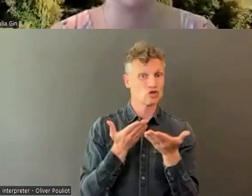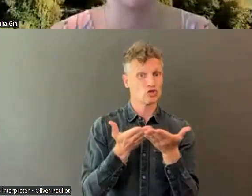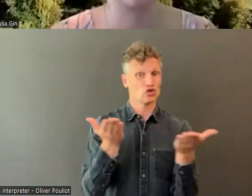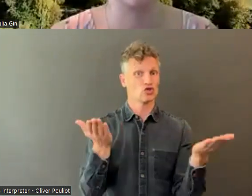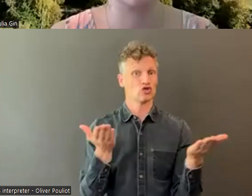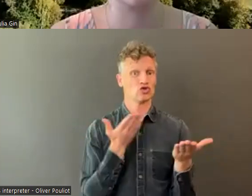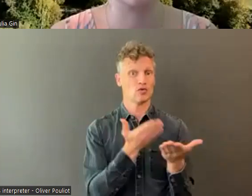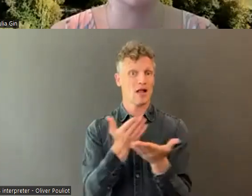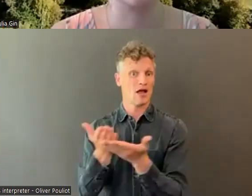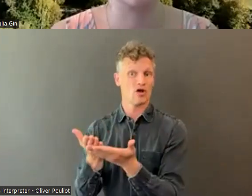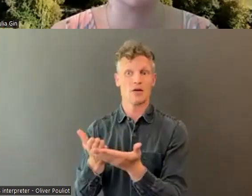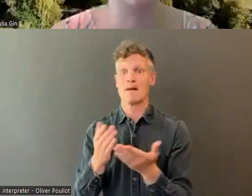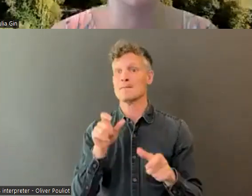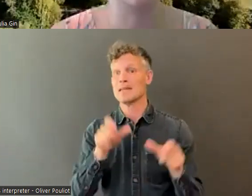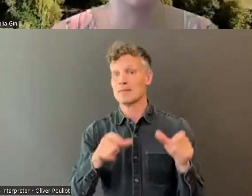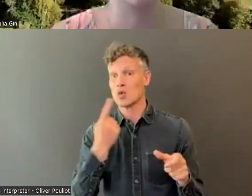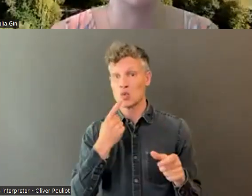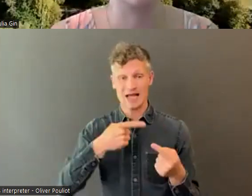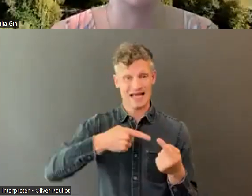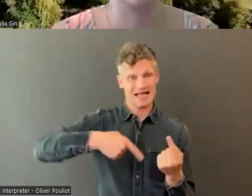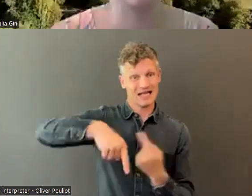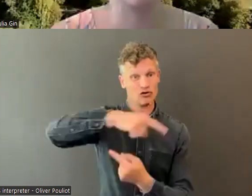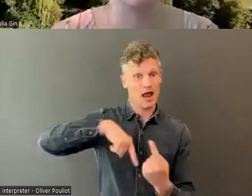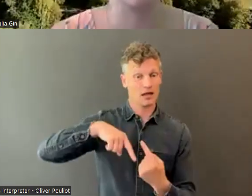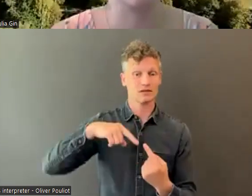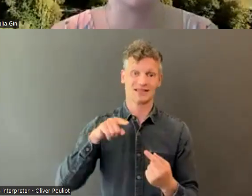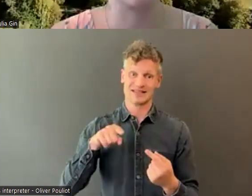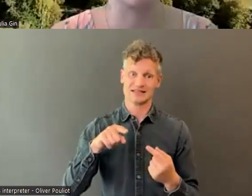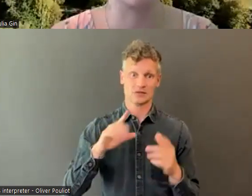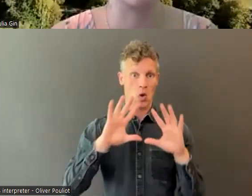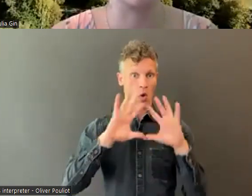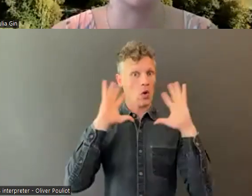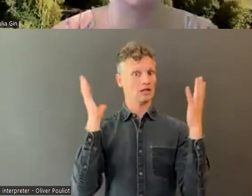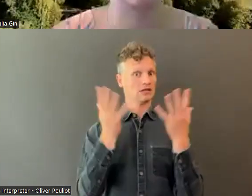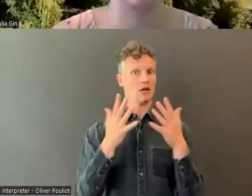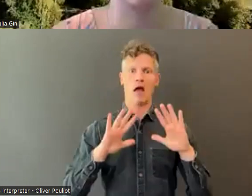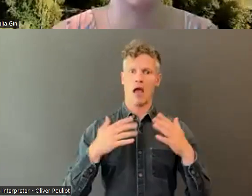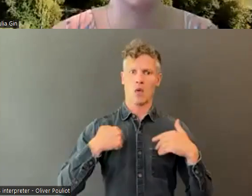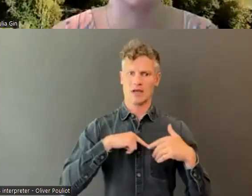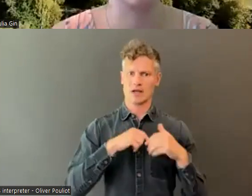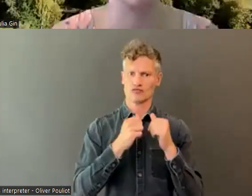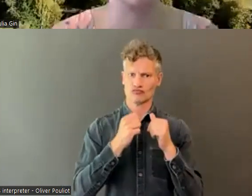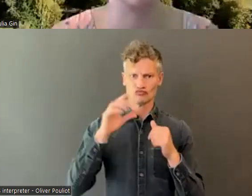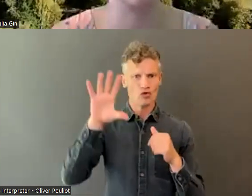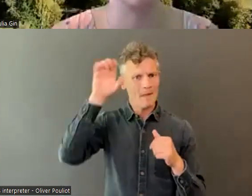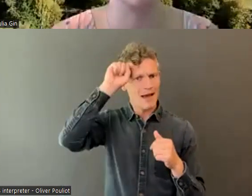as a business overall is that holistic way in which we have to keep reminding ourselves how we define value. It's not easy.